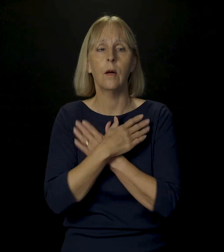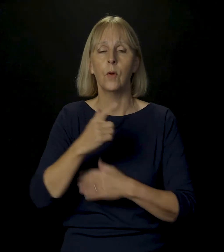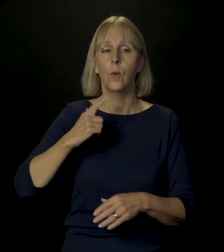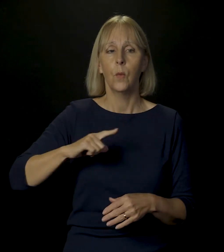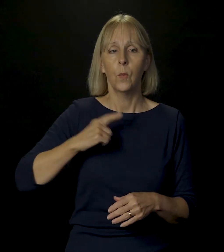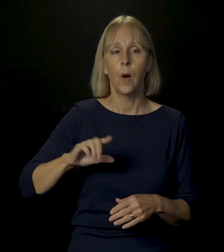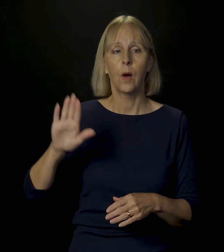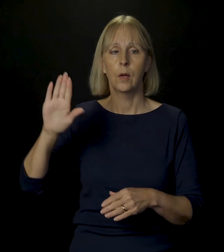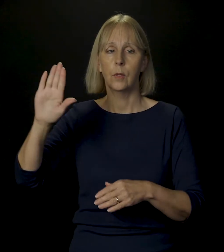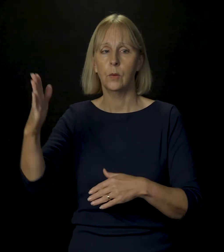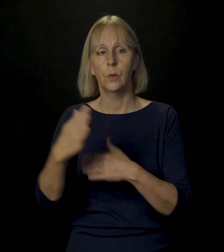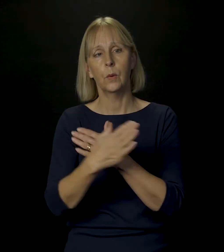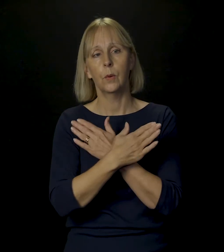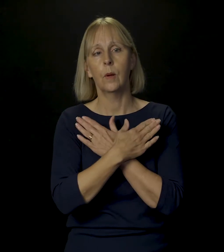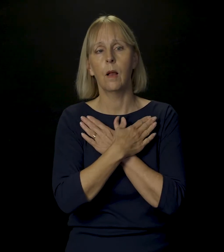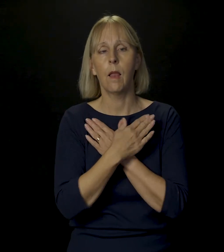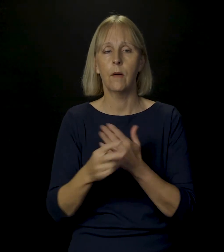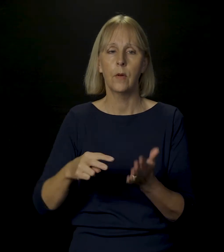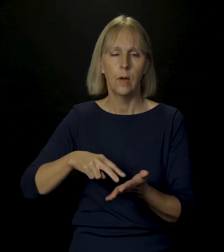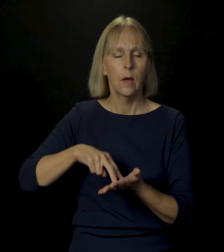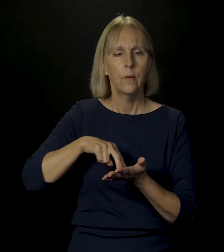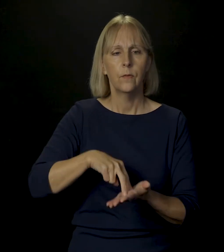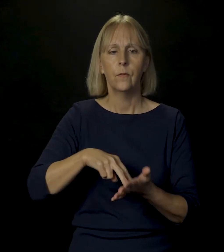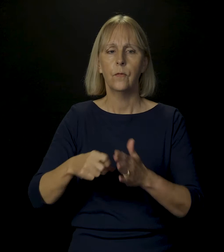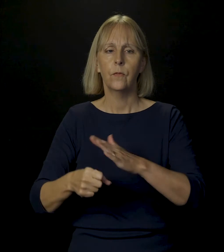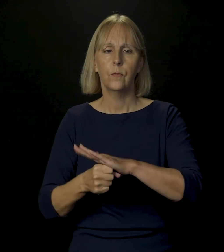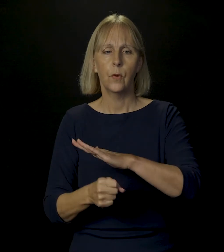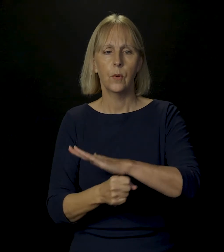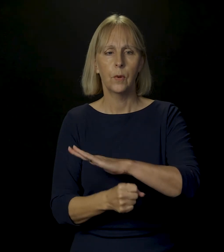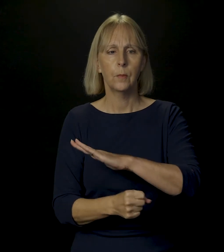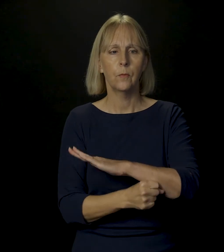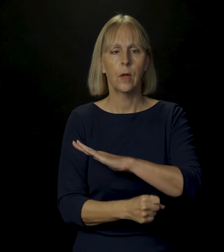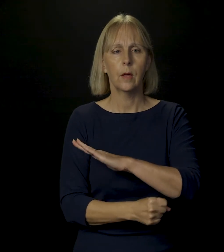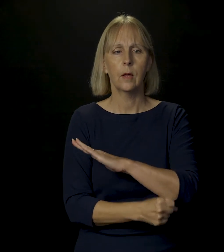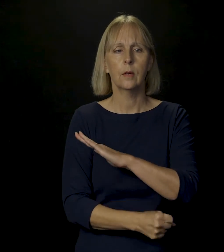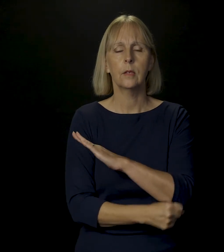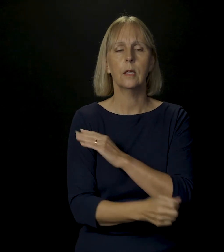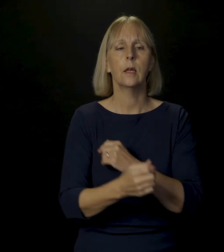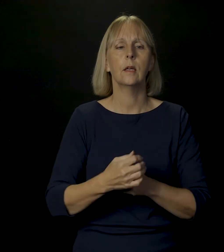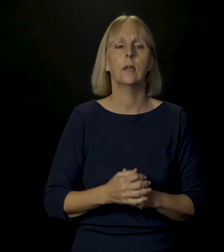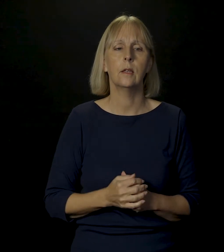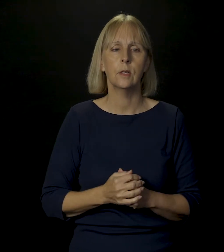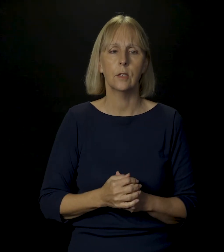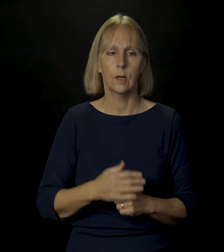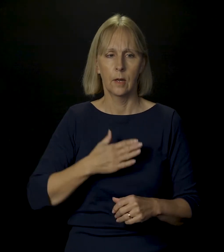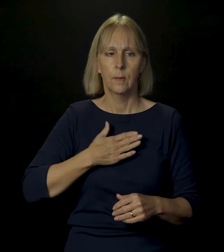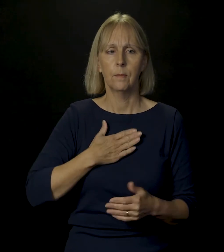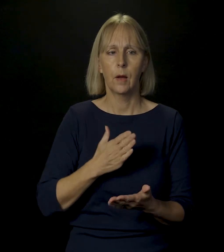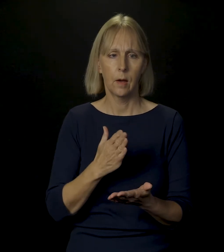Your Love It Is A Fruit Foundation